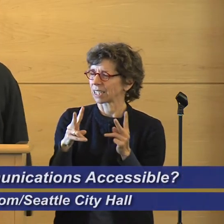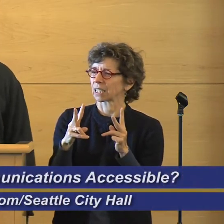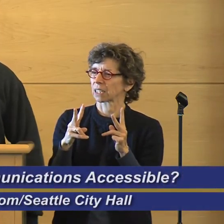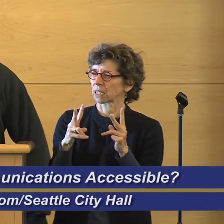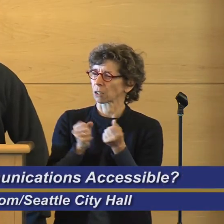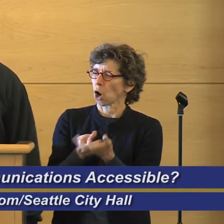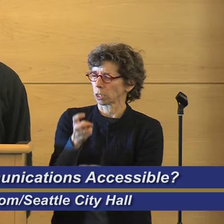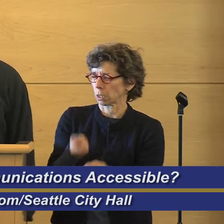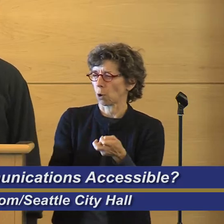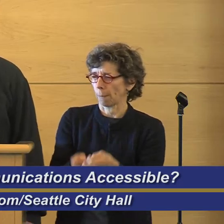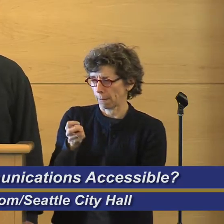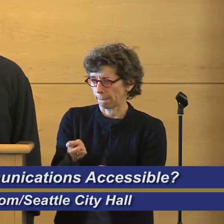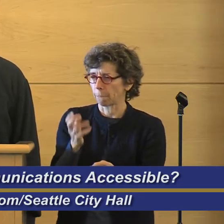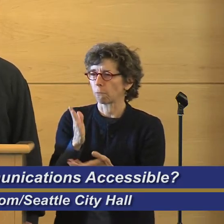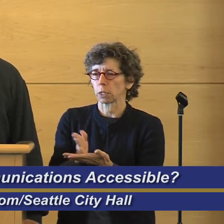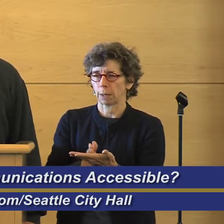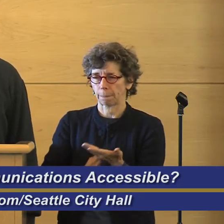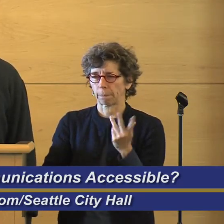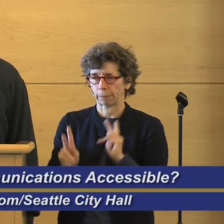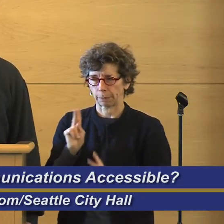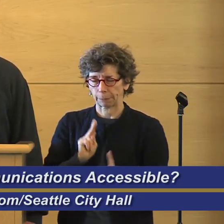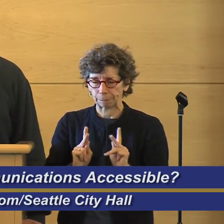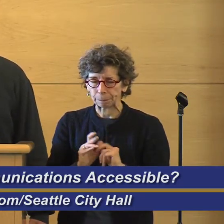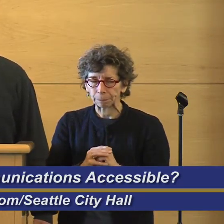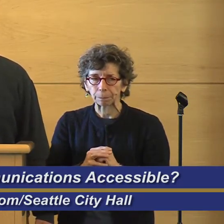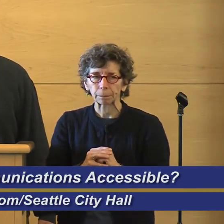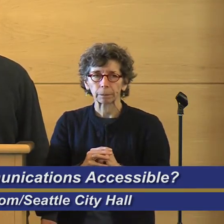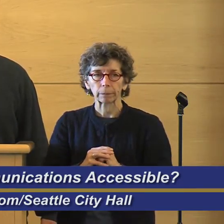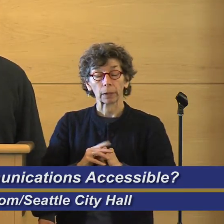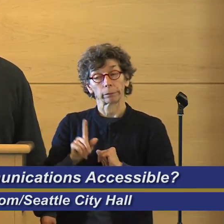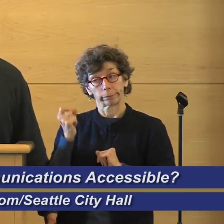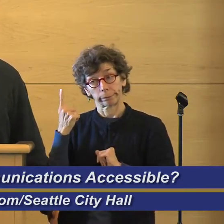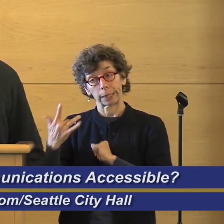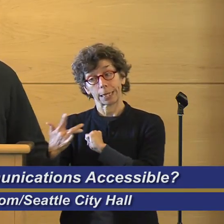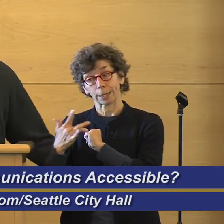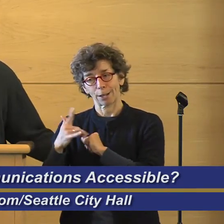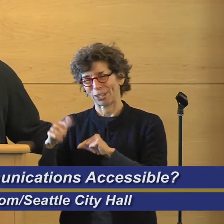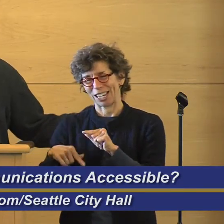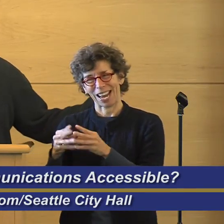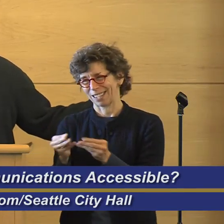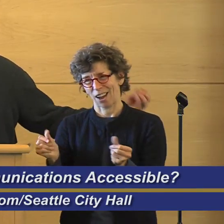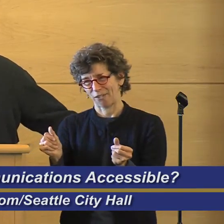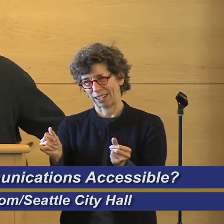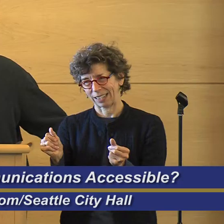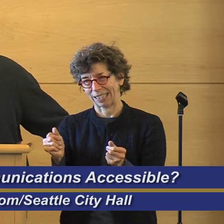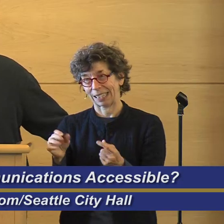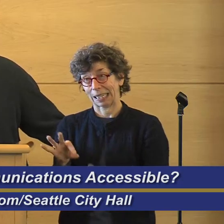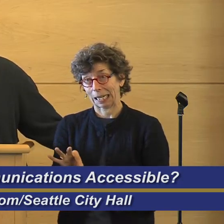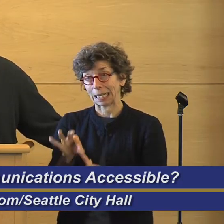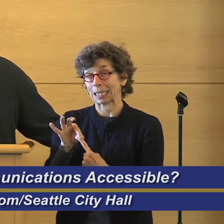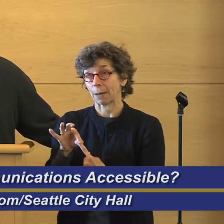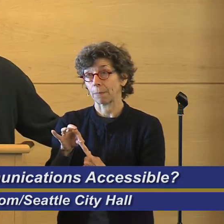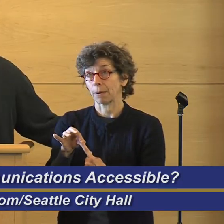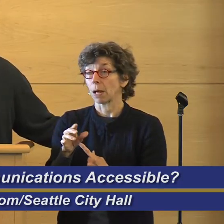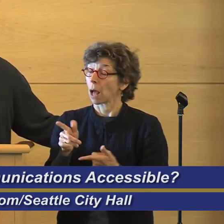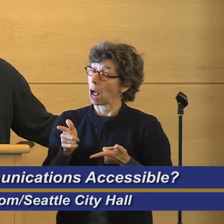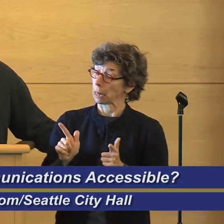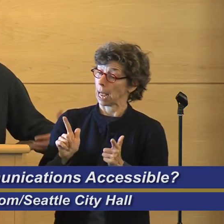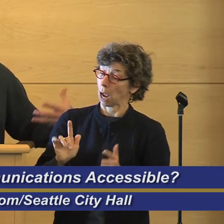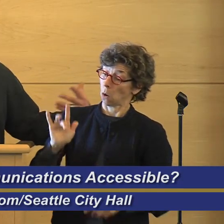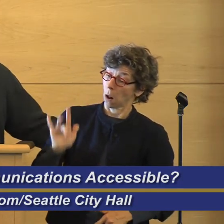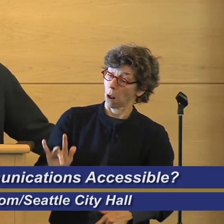on the page, and then this content changes and draws their attention back to that content and away from whatever they're trying to read. So that